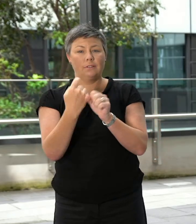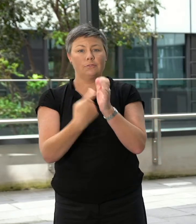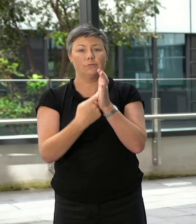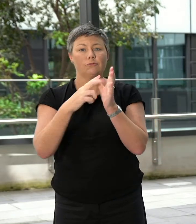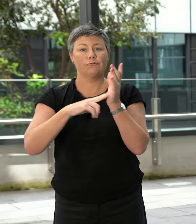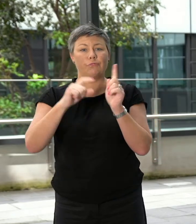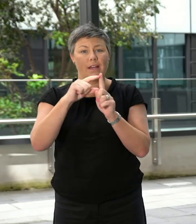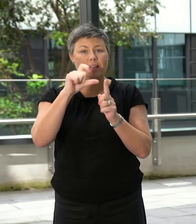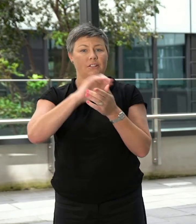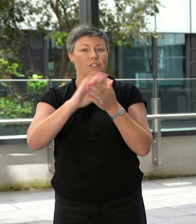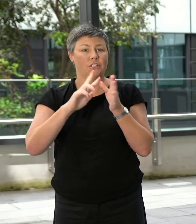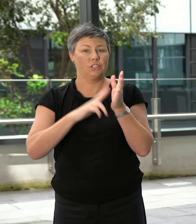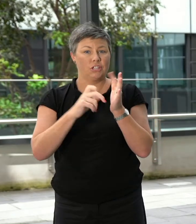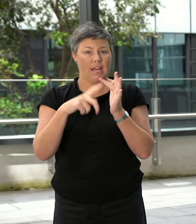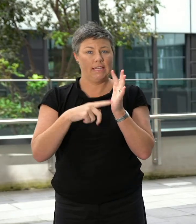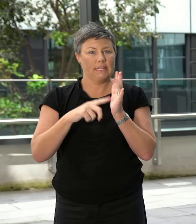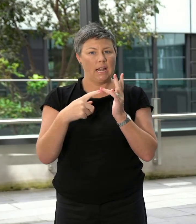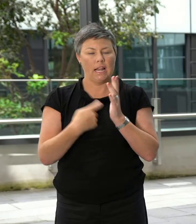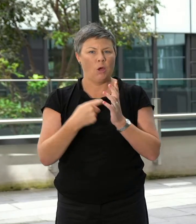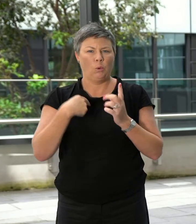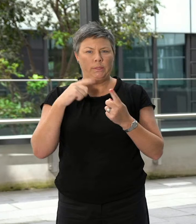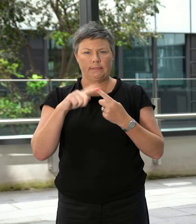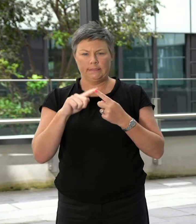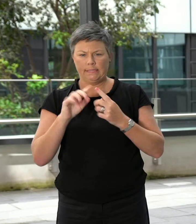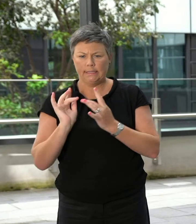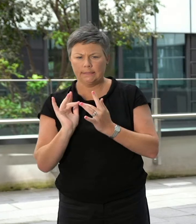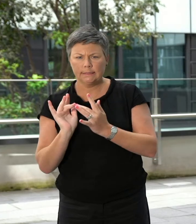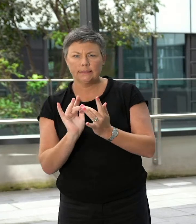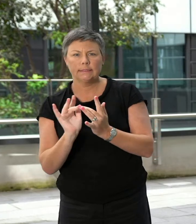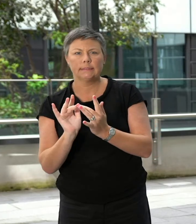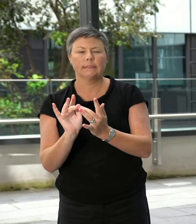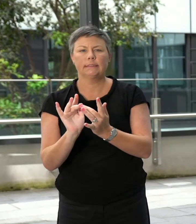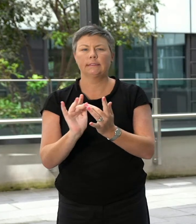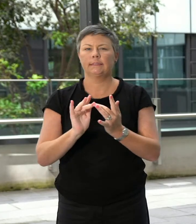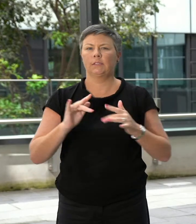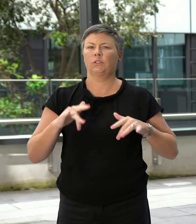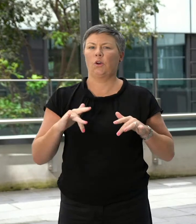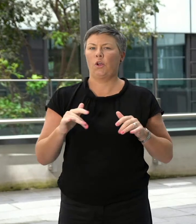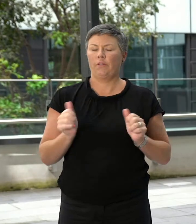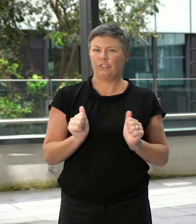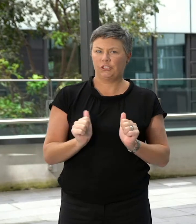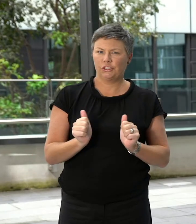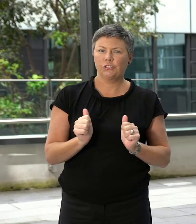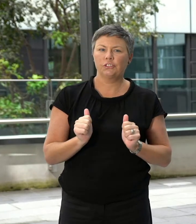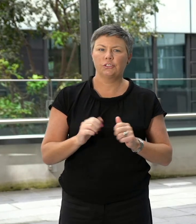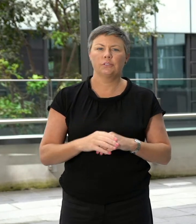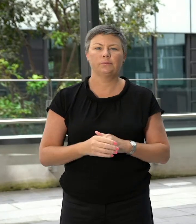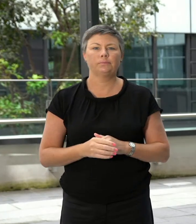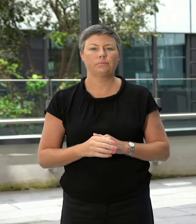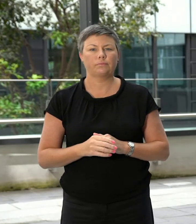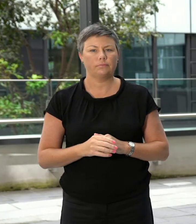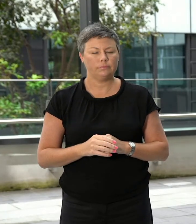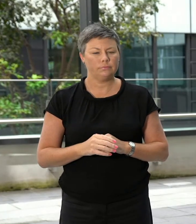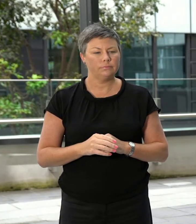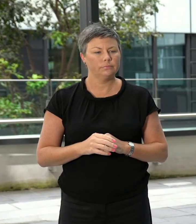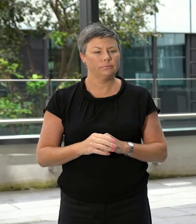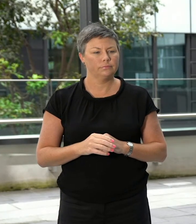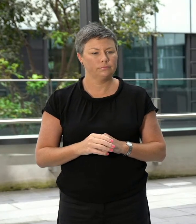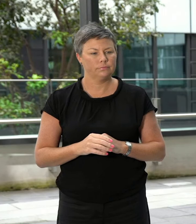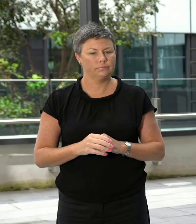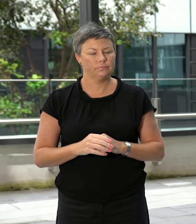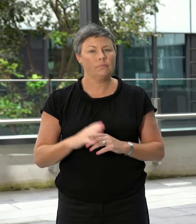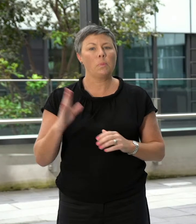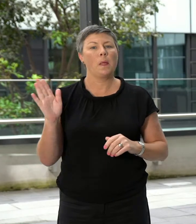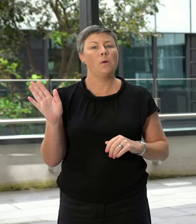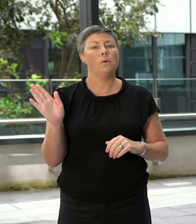some information to work through, and those events are still unfolding. So yesterday what I can tell you is that all the staff